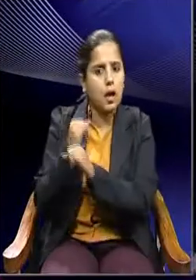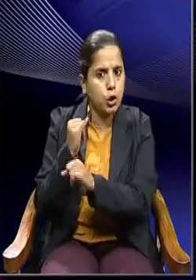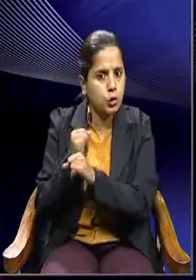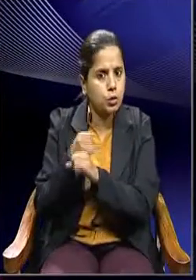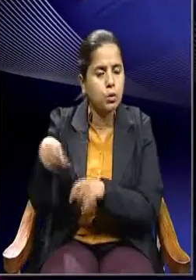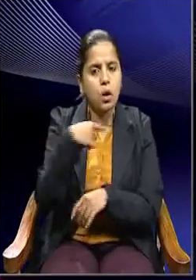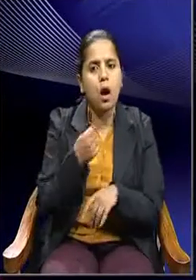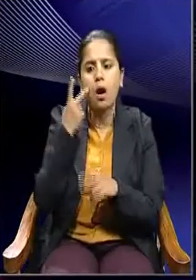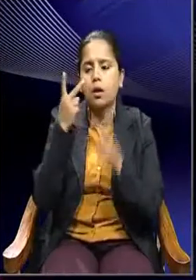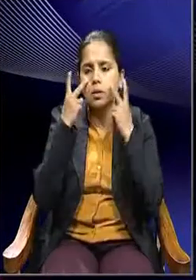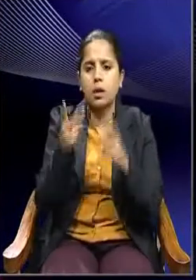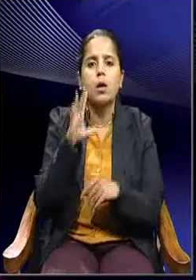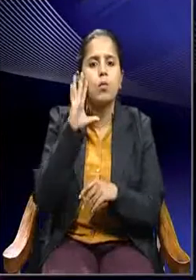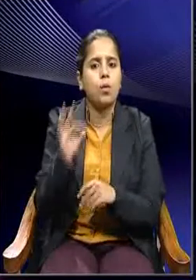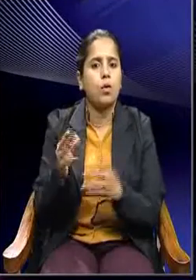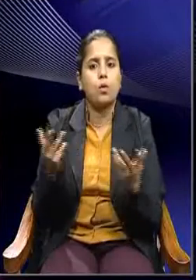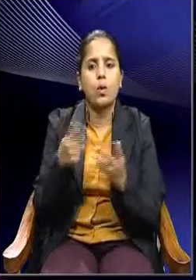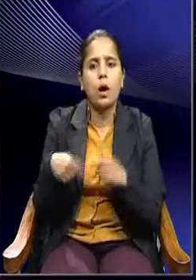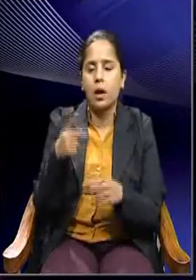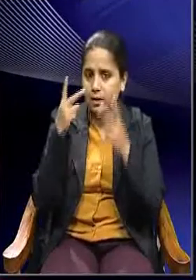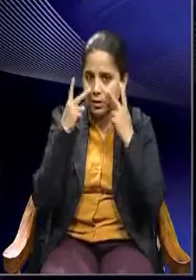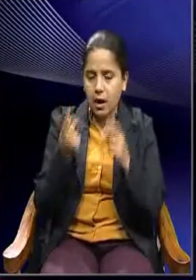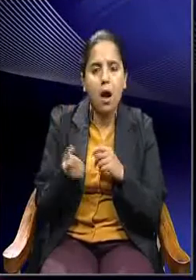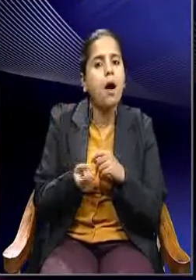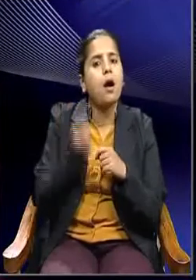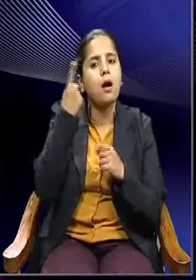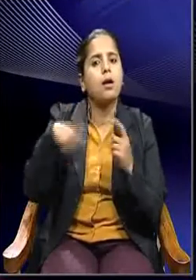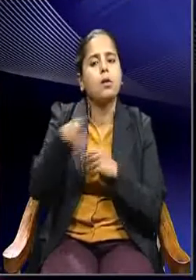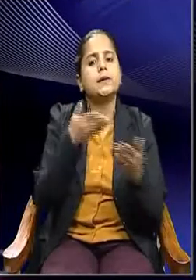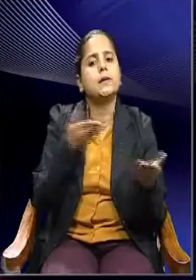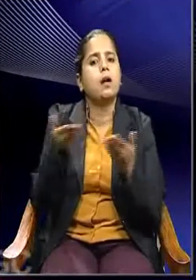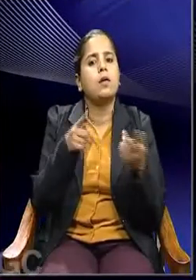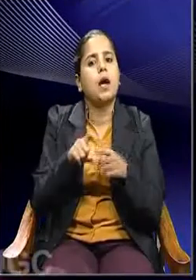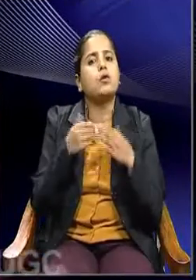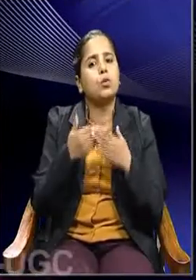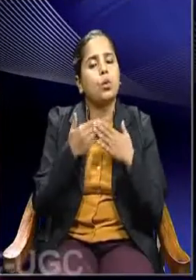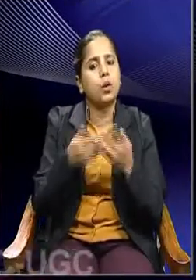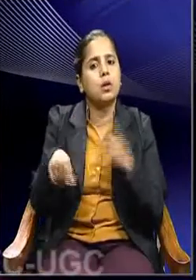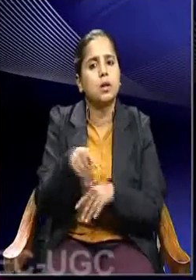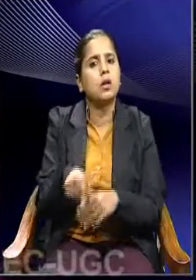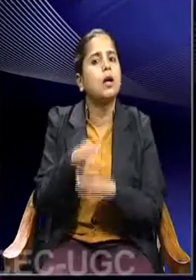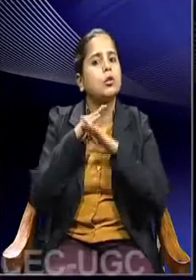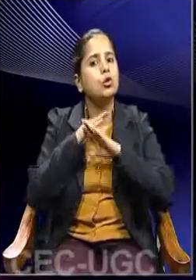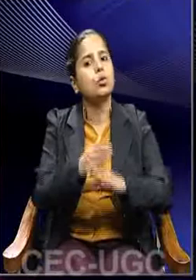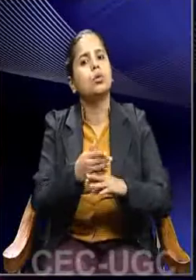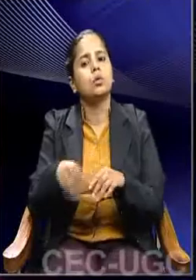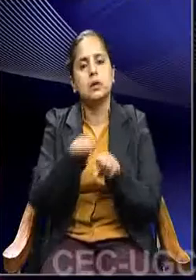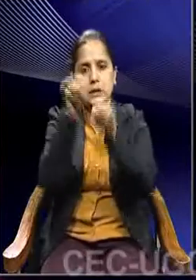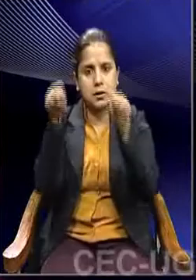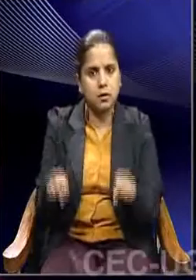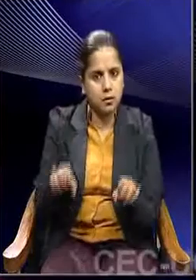looking at the need of importance of recognizing the in-service education designated to secure a